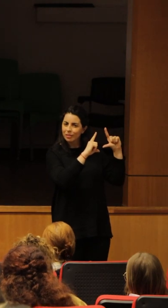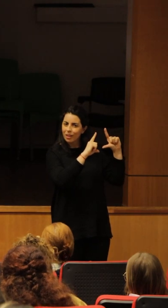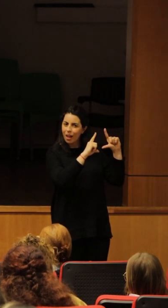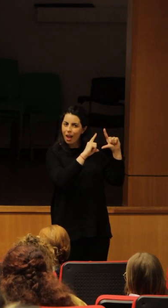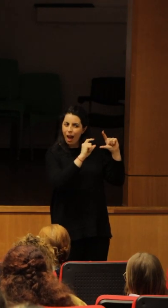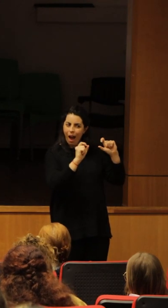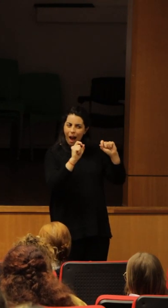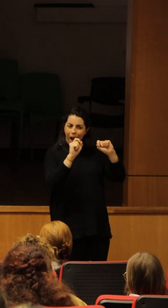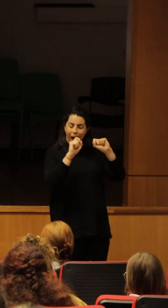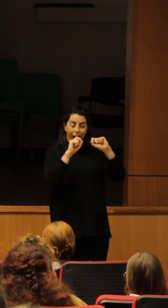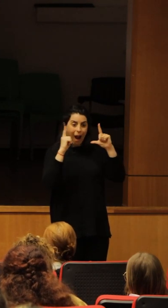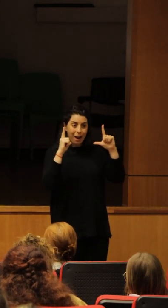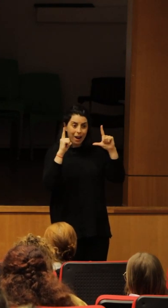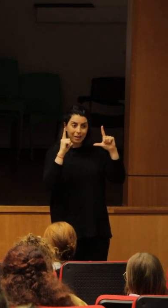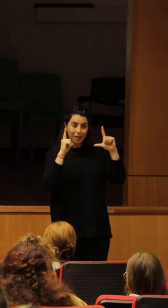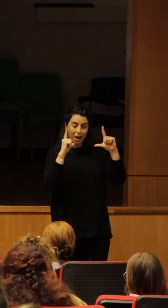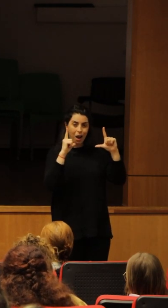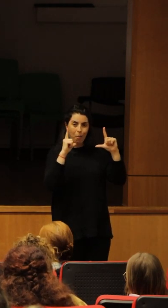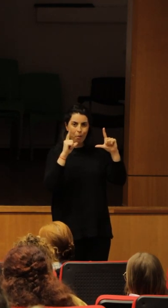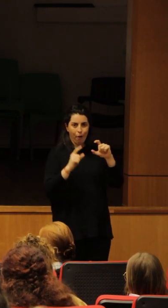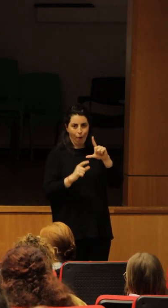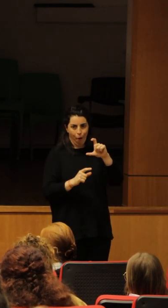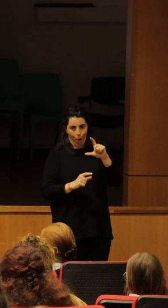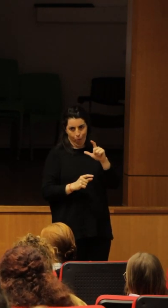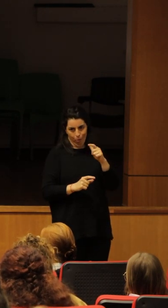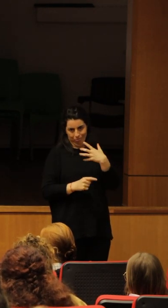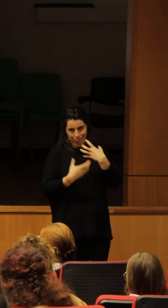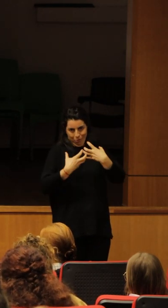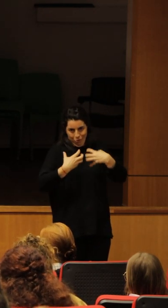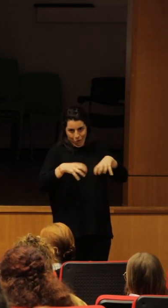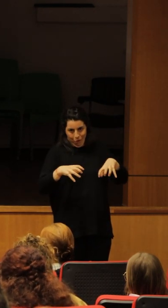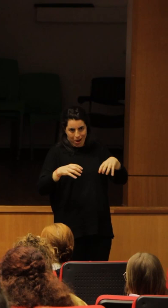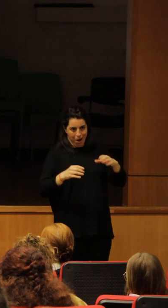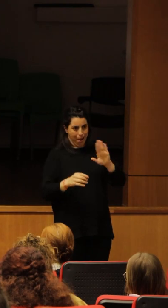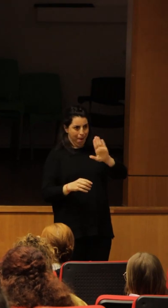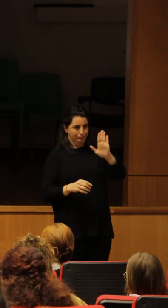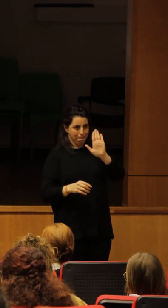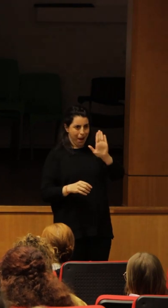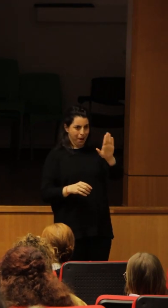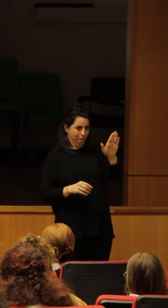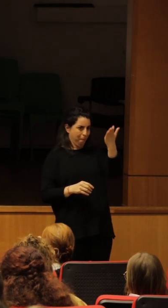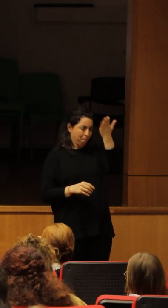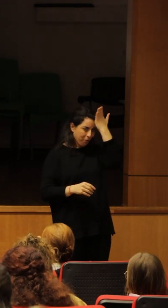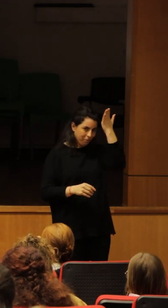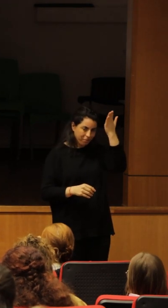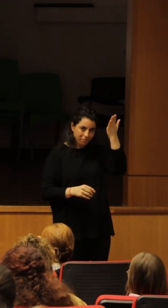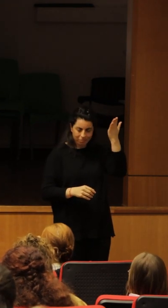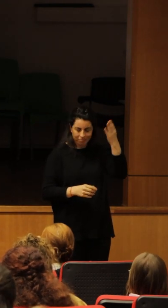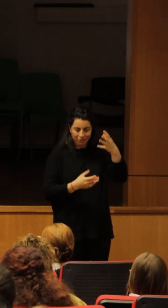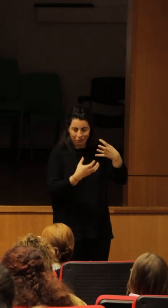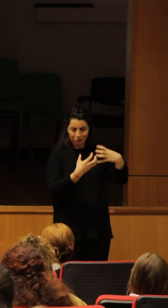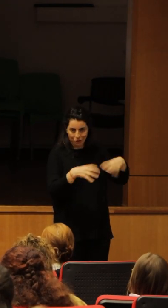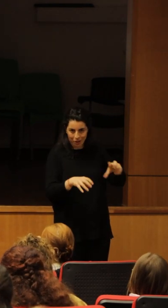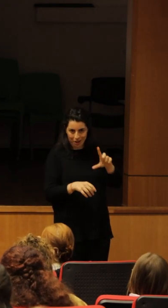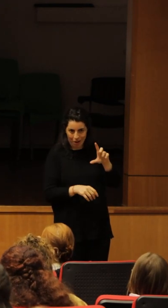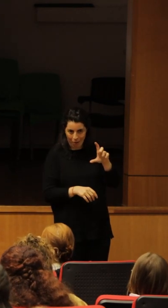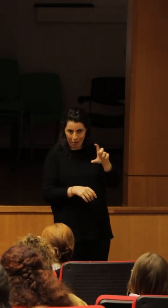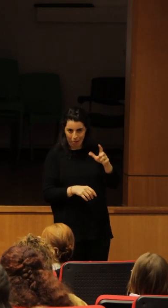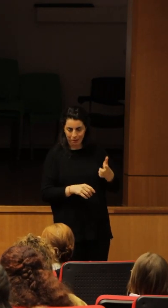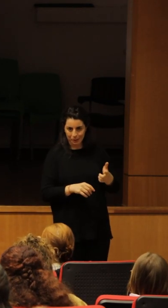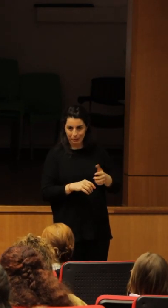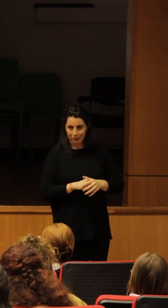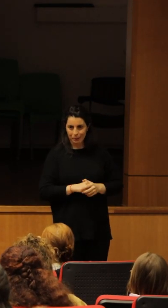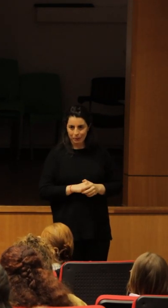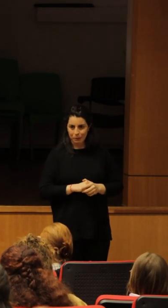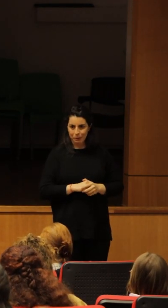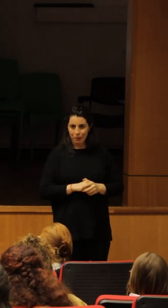las alertas se encienden porque nadie quiere darse contra una pared. And I would say, and I don't do it sarcastically, I do it with well intentions. No lo